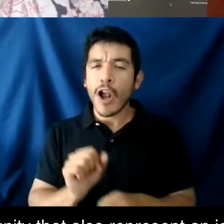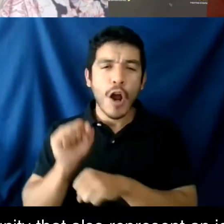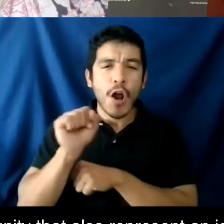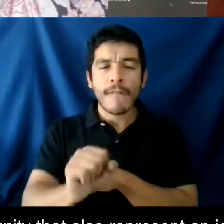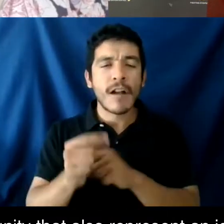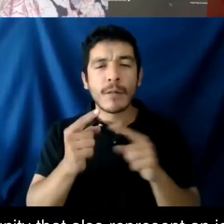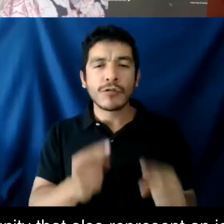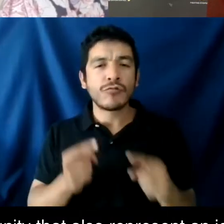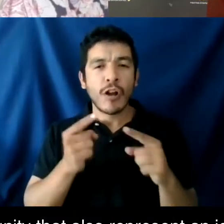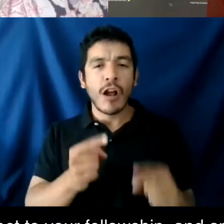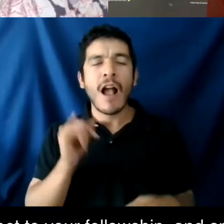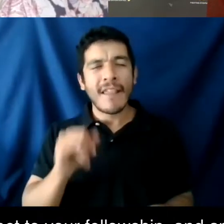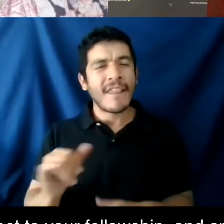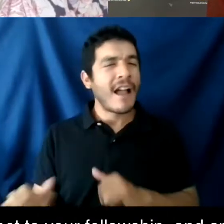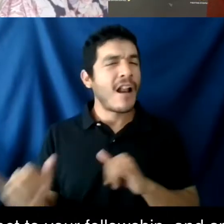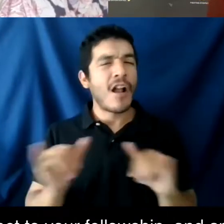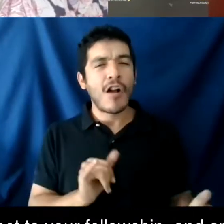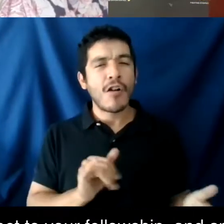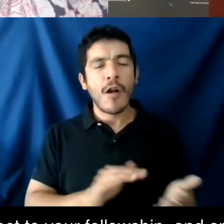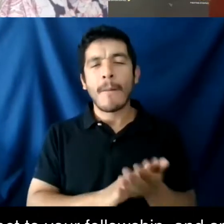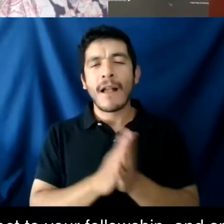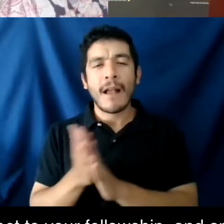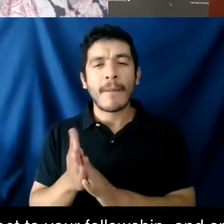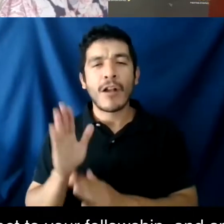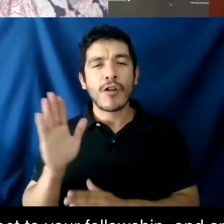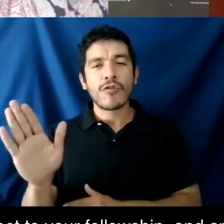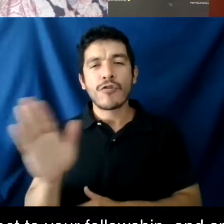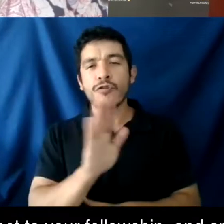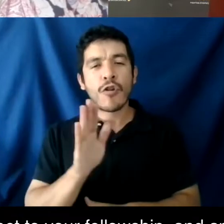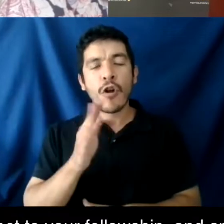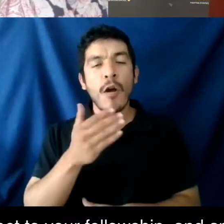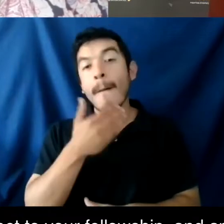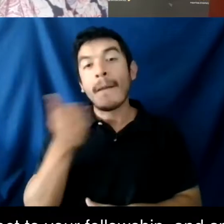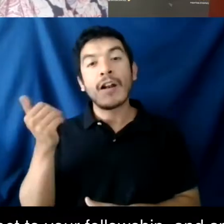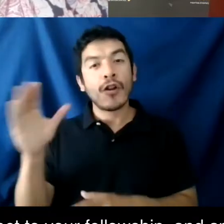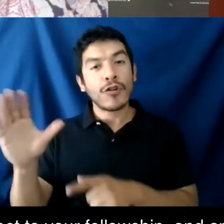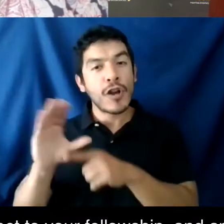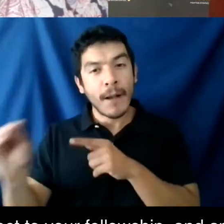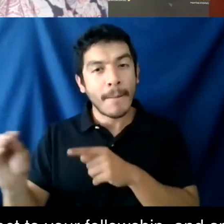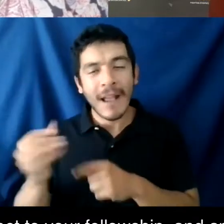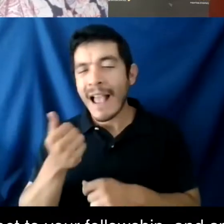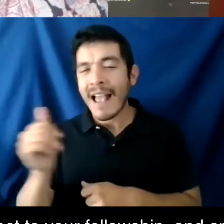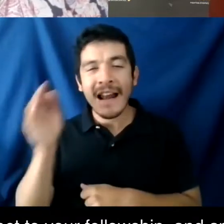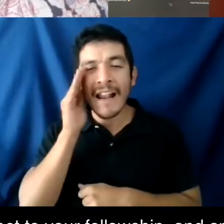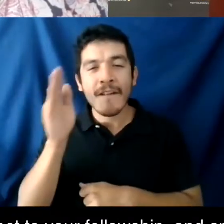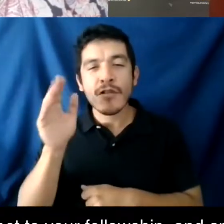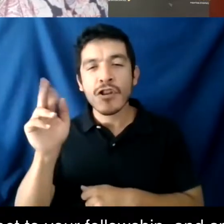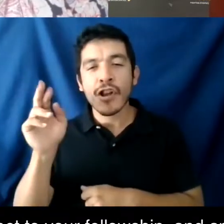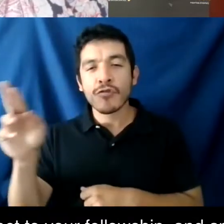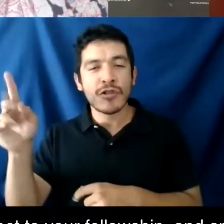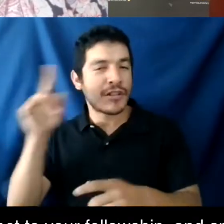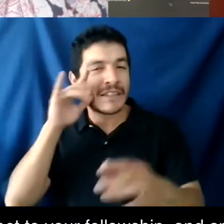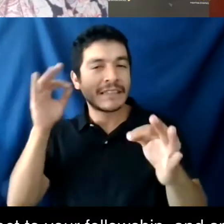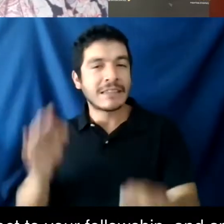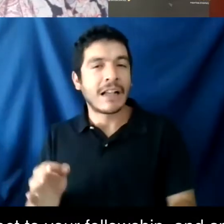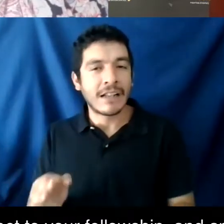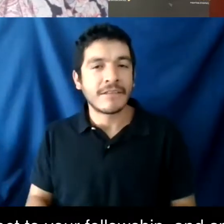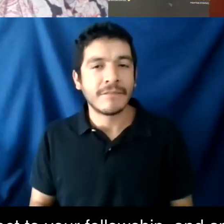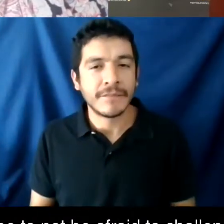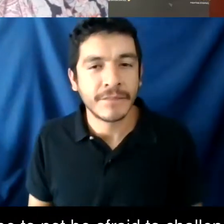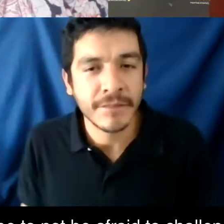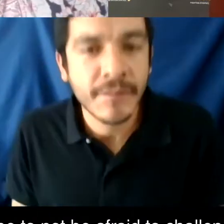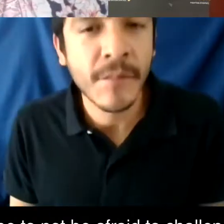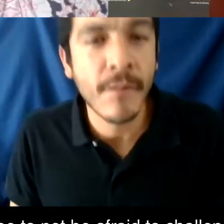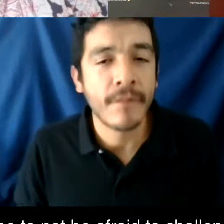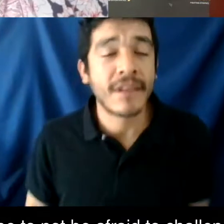struggle, that can also be an asset to your fellowship and any future career they decide to go into. So my